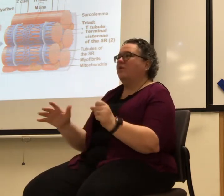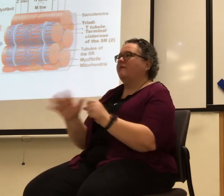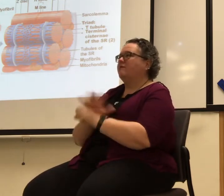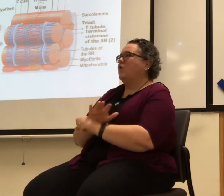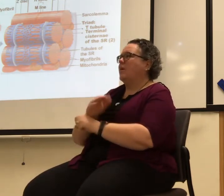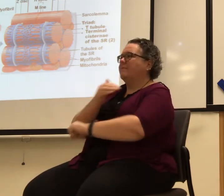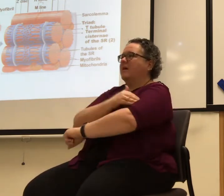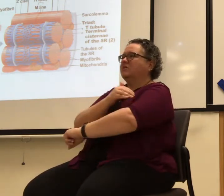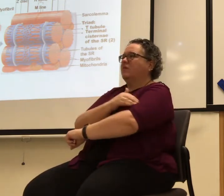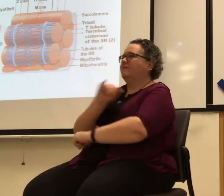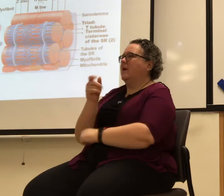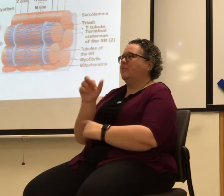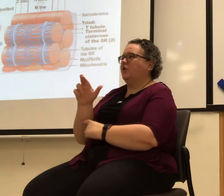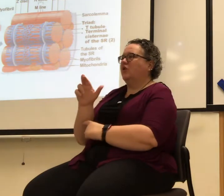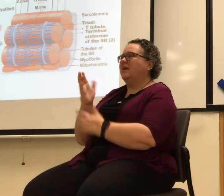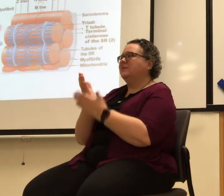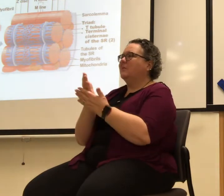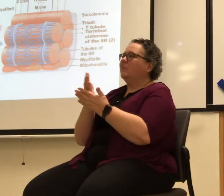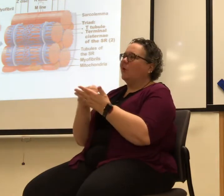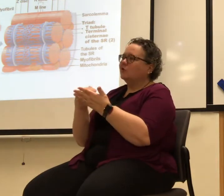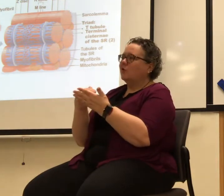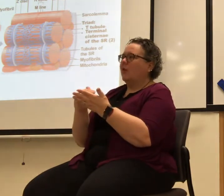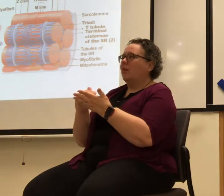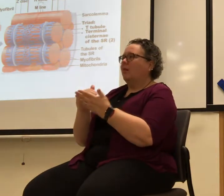of a partial of it.